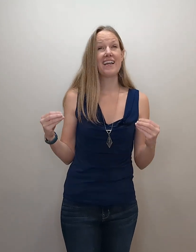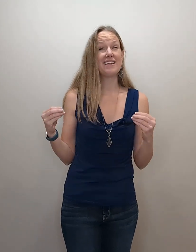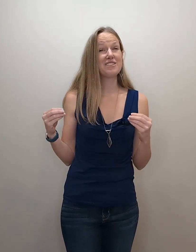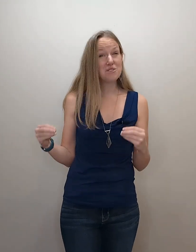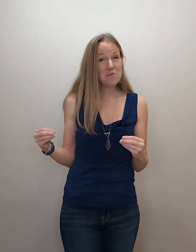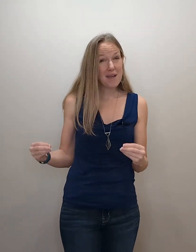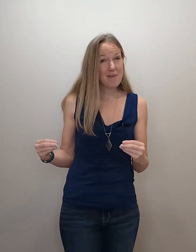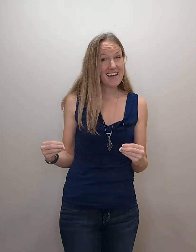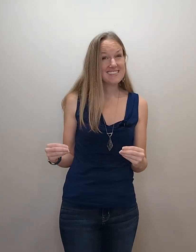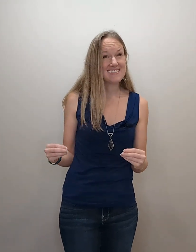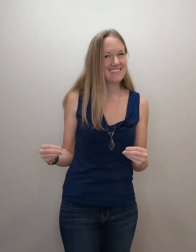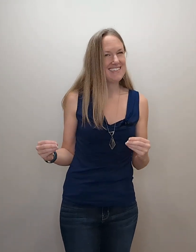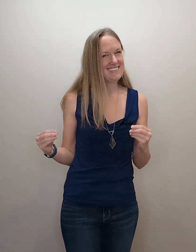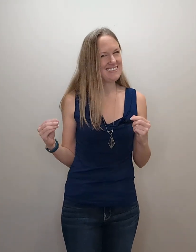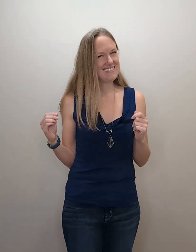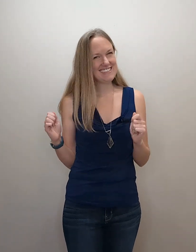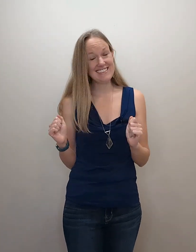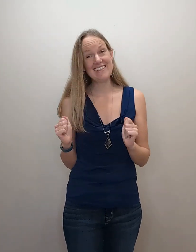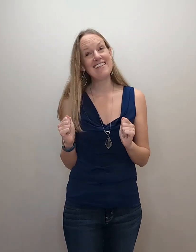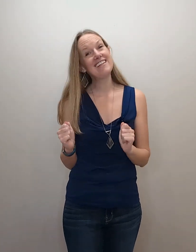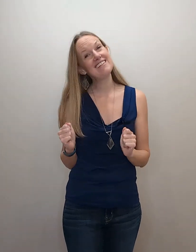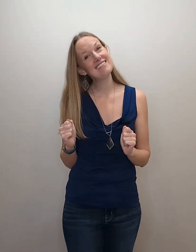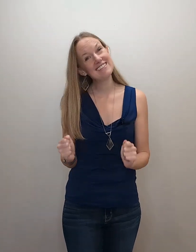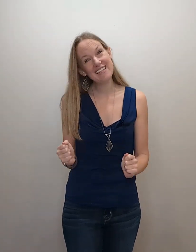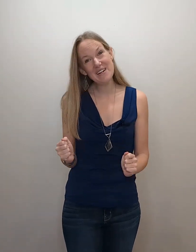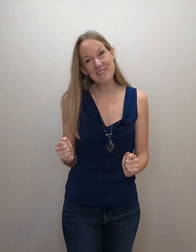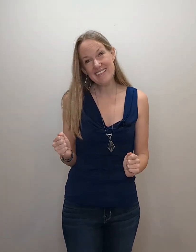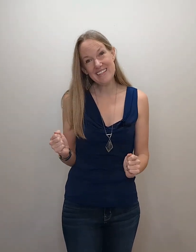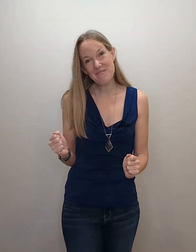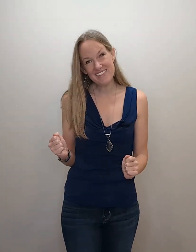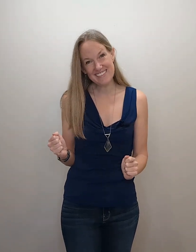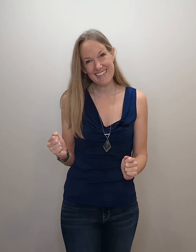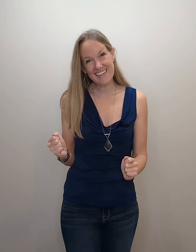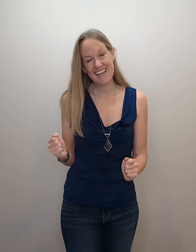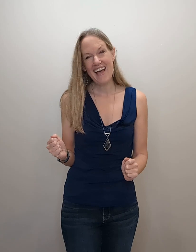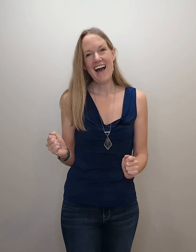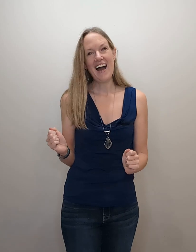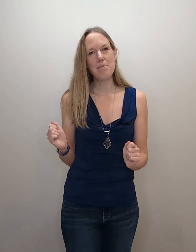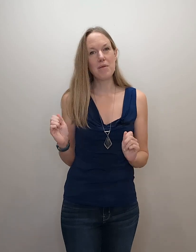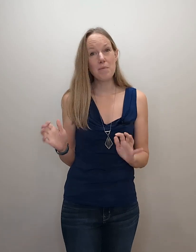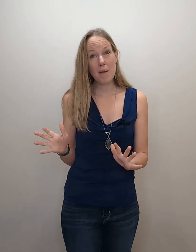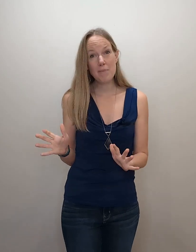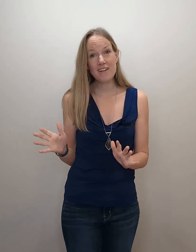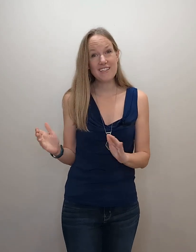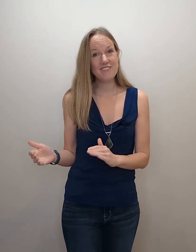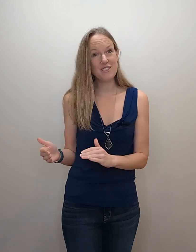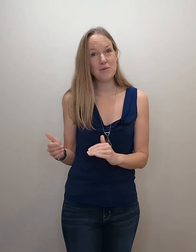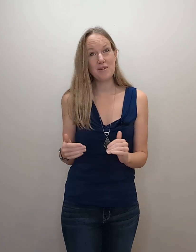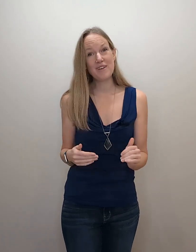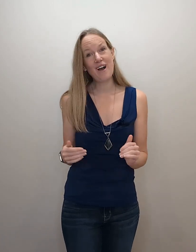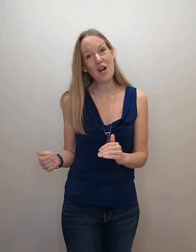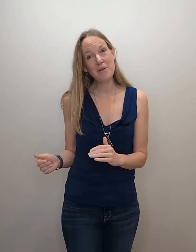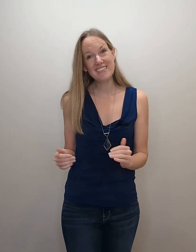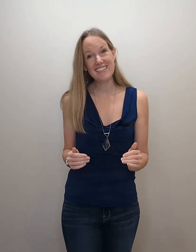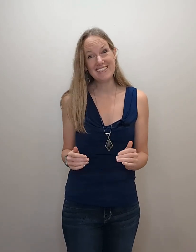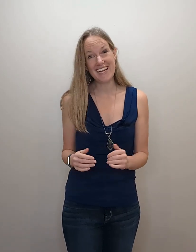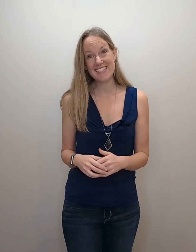going to do my best to do it just a little slower than the music. But remember, in YouTube, you can always adjust